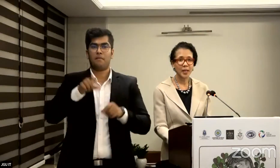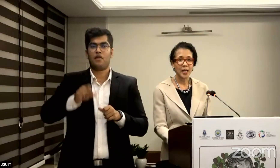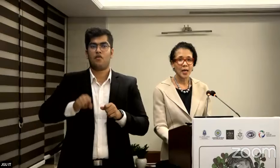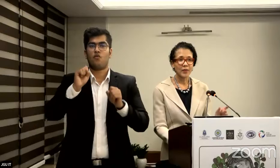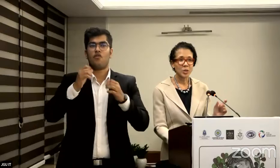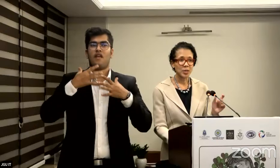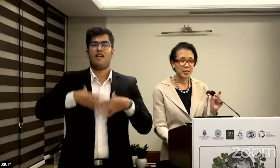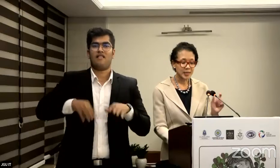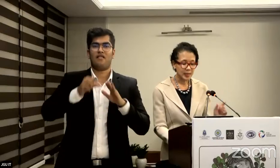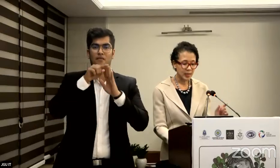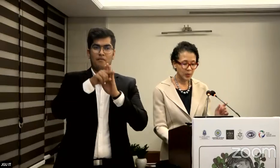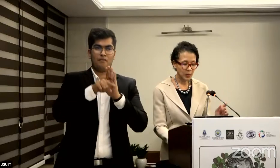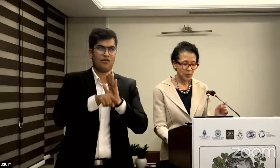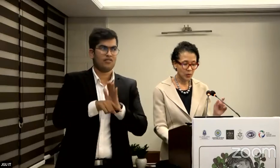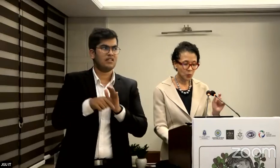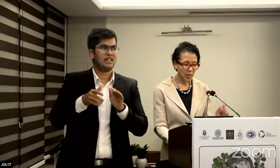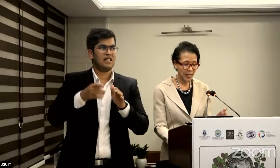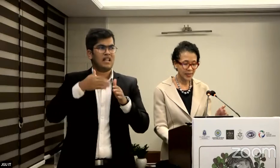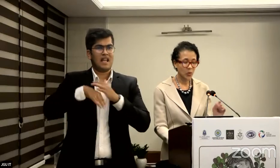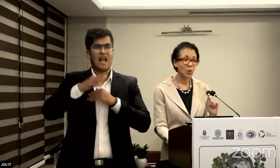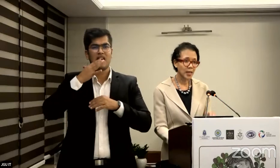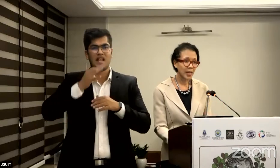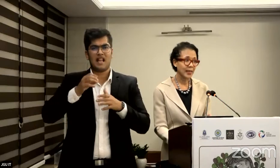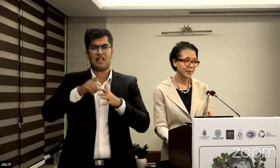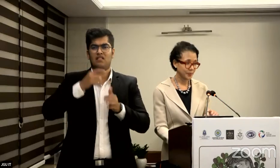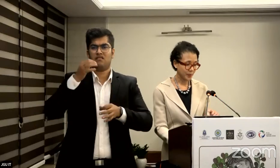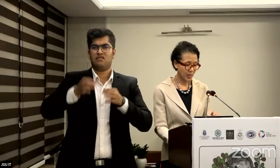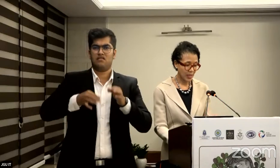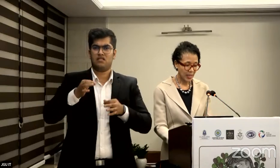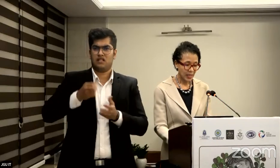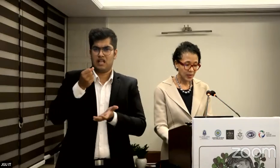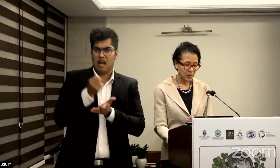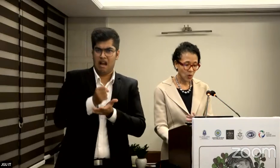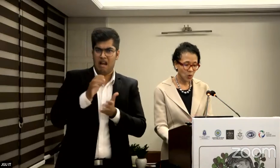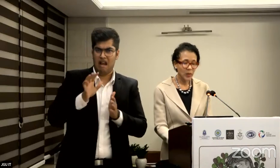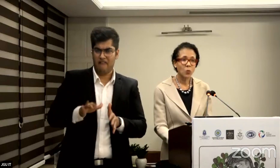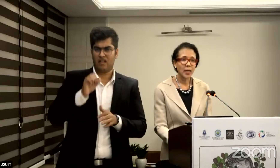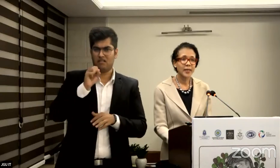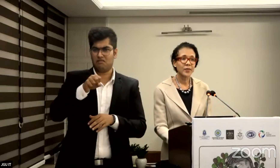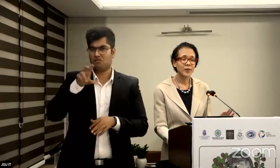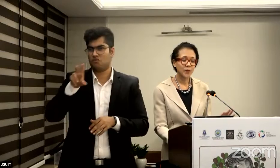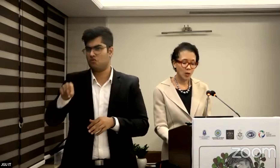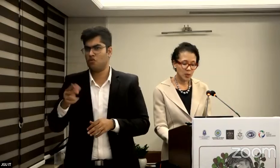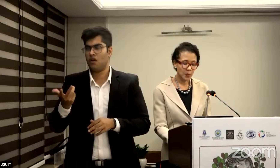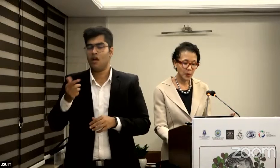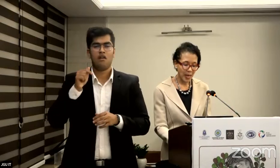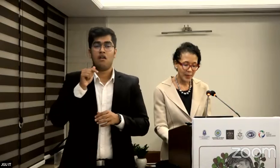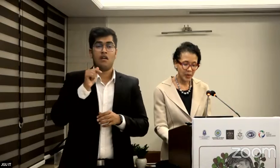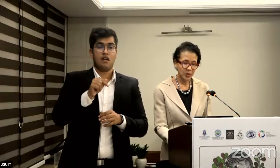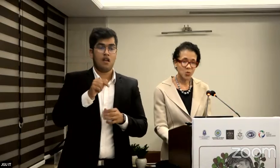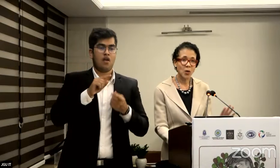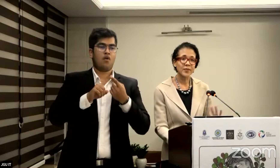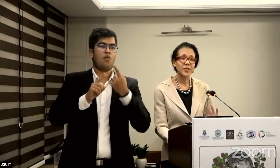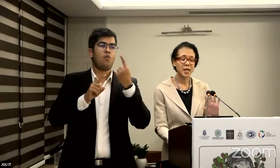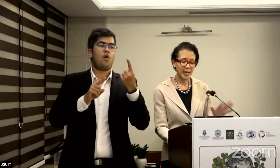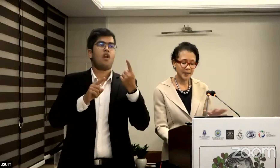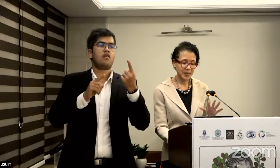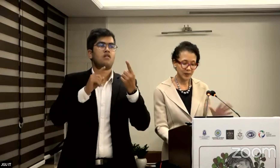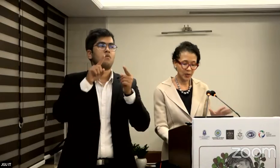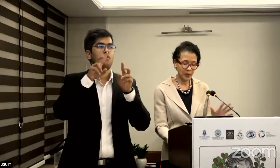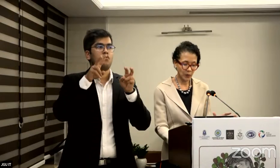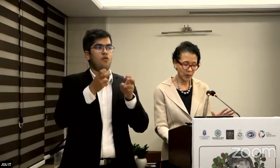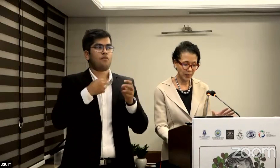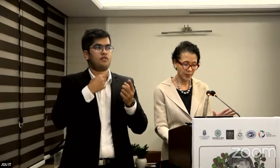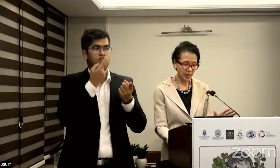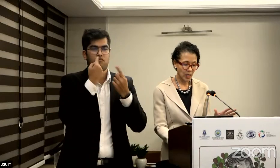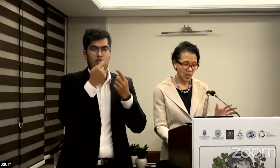form of a justiciable right or not is only one of the formal parameters, one of the types of